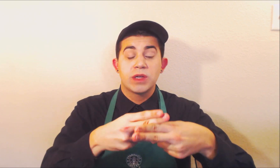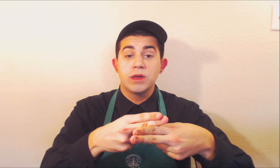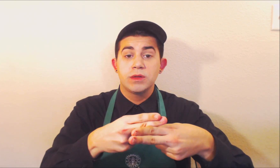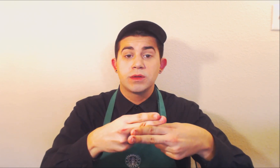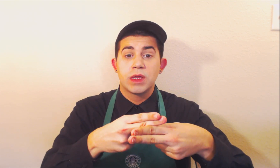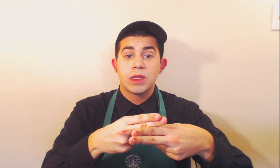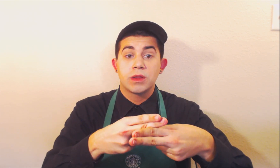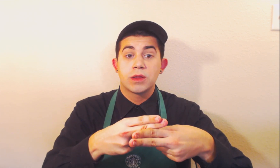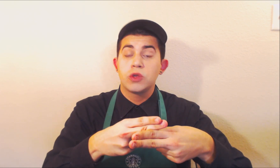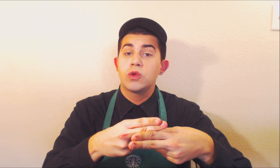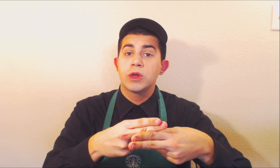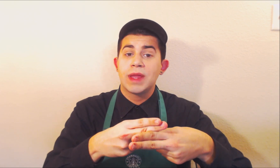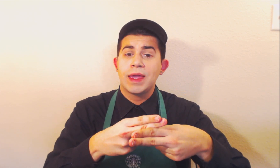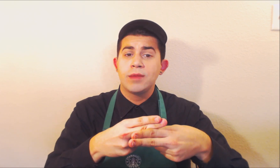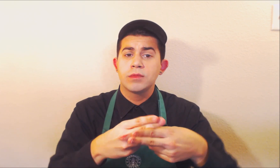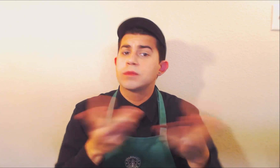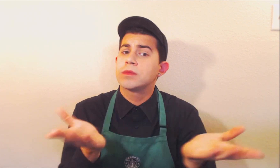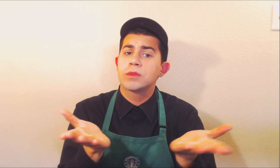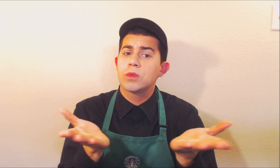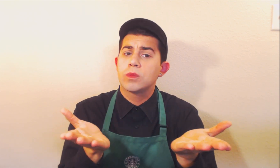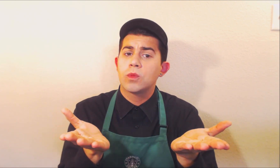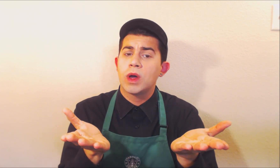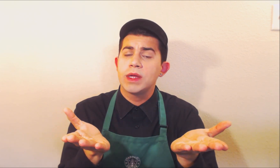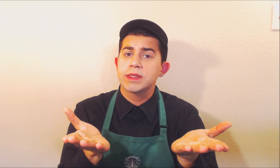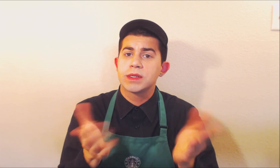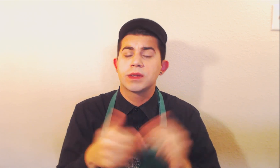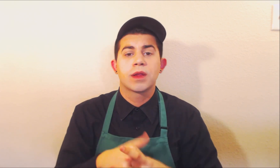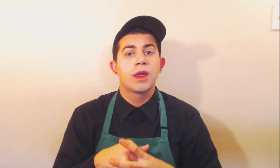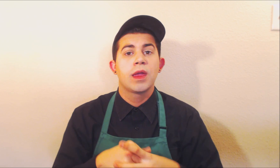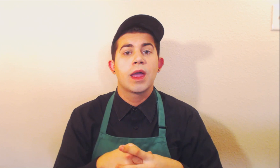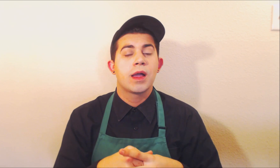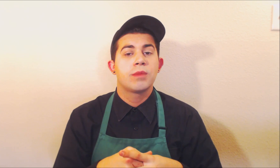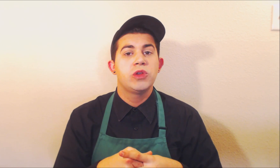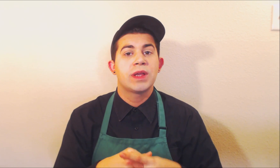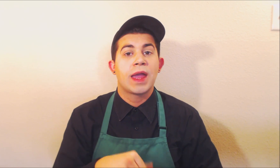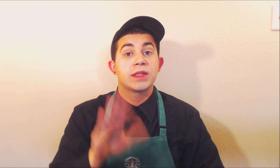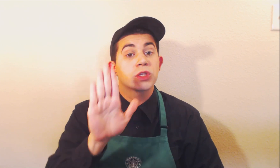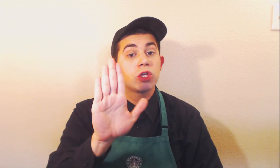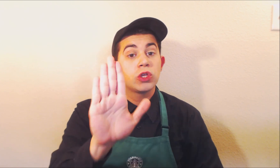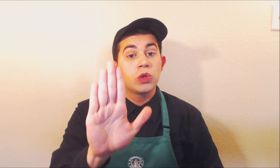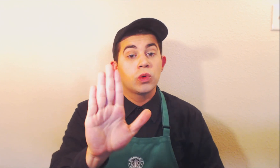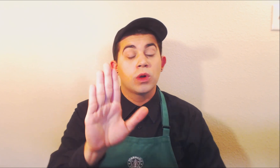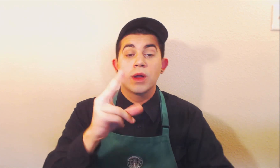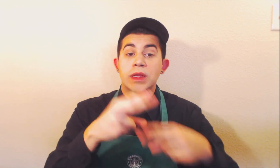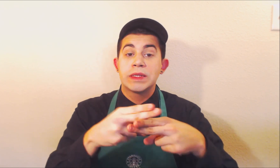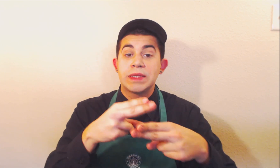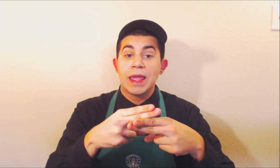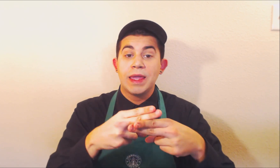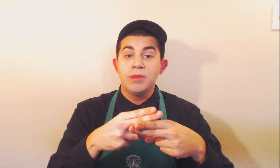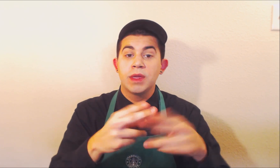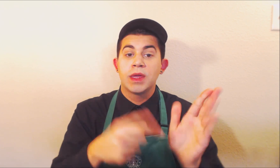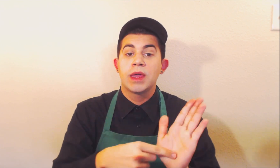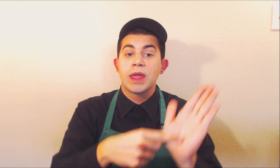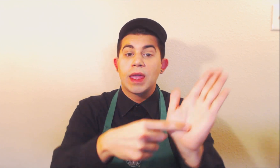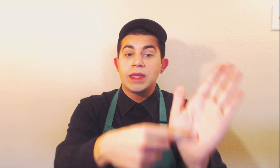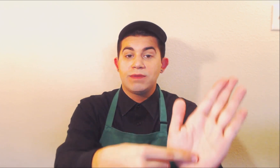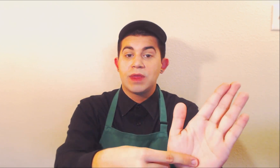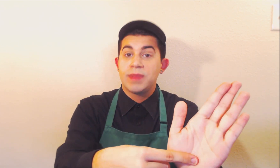each other. Your name, what? You can ask your name and give them